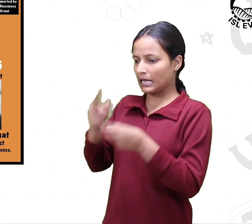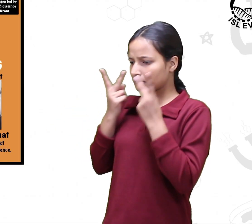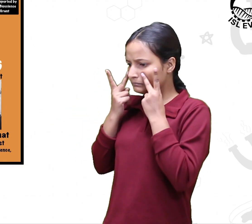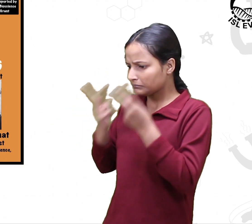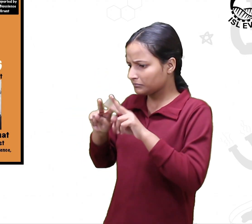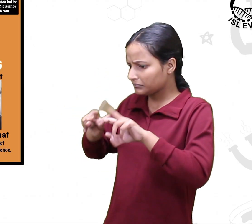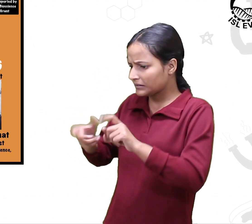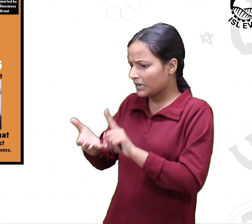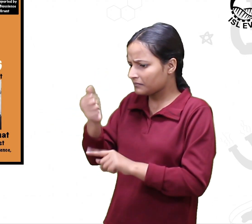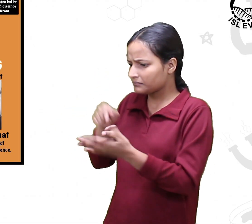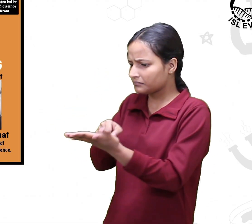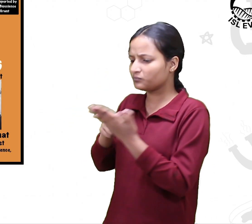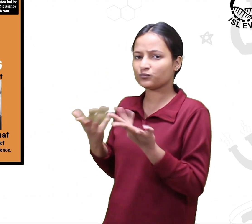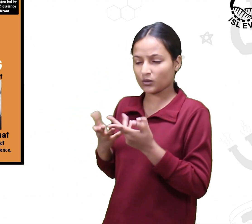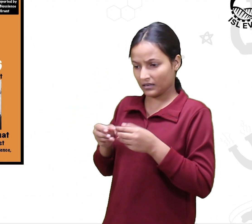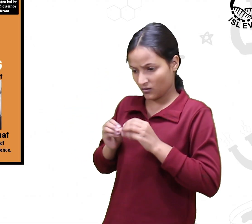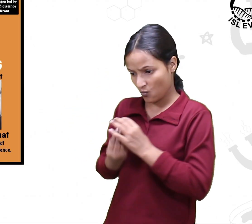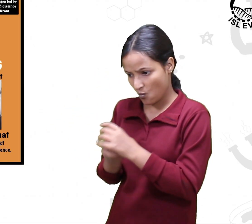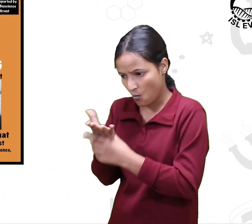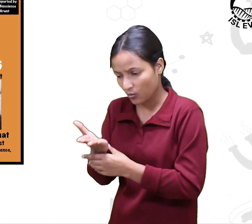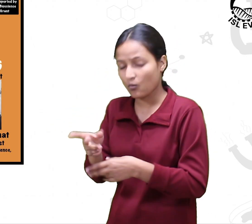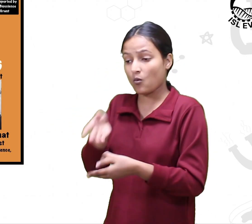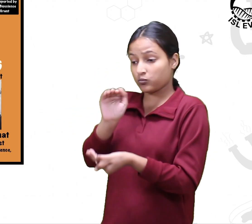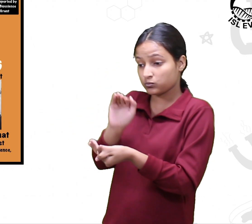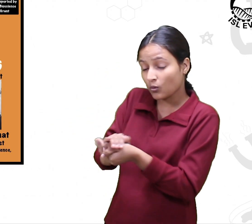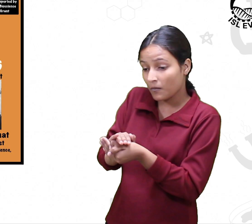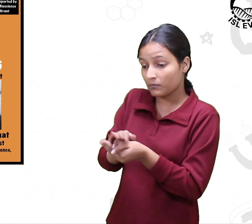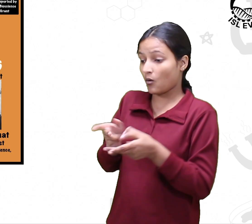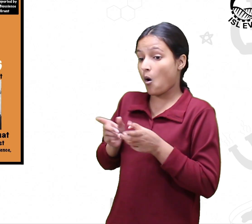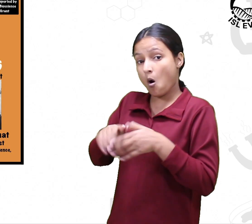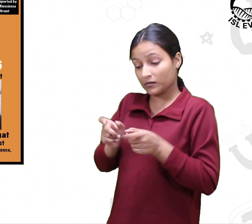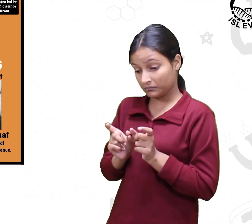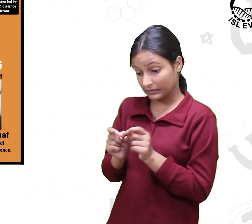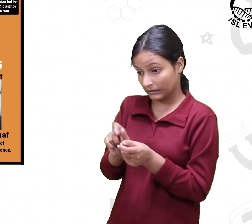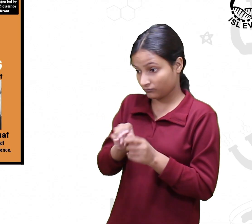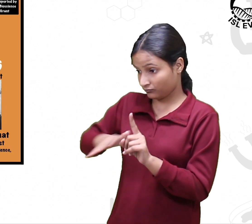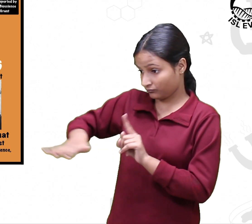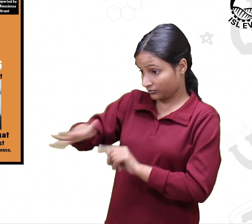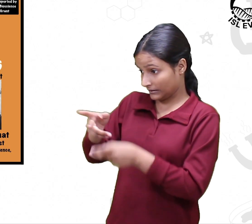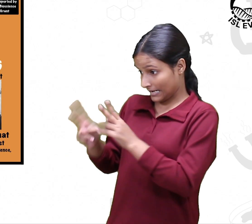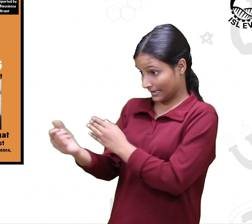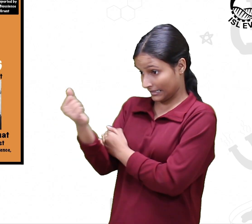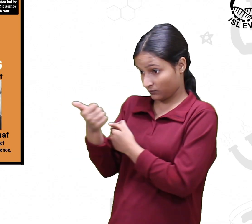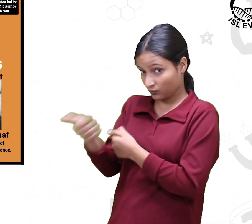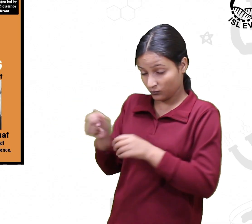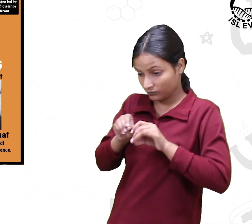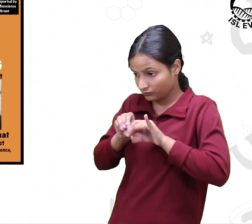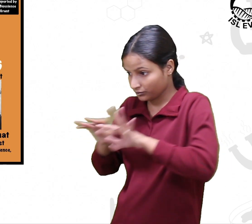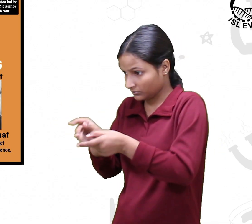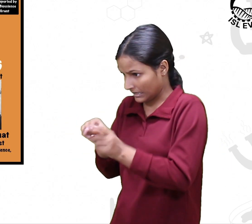them within an environment which is not typical to them, which is not what they would see inside the body when they are in an animal or inside